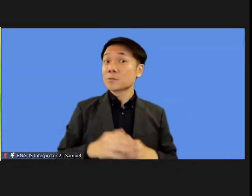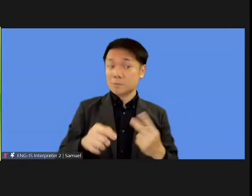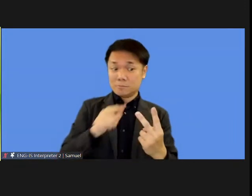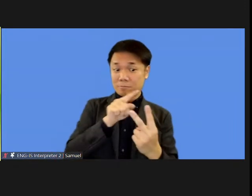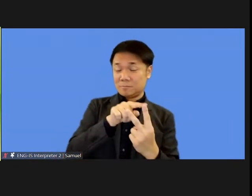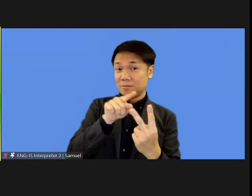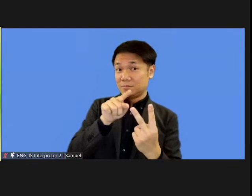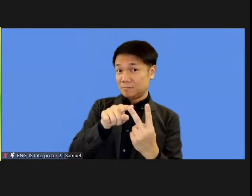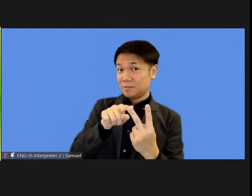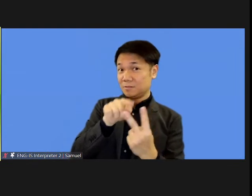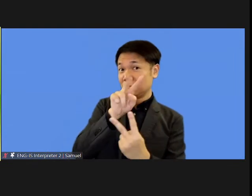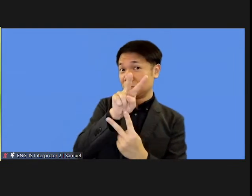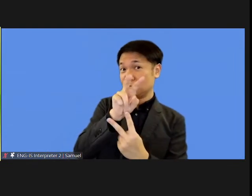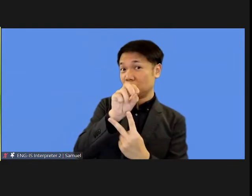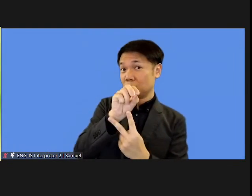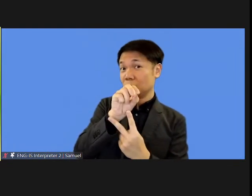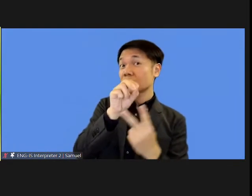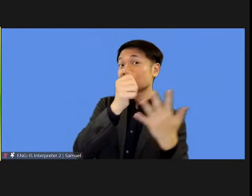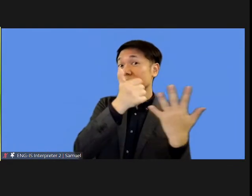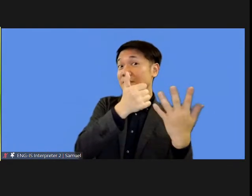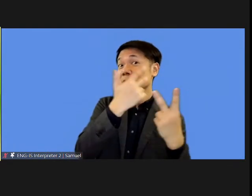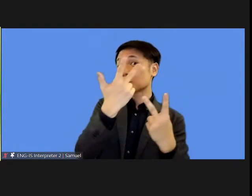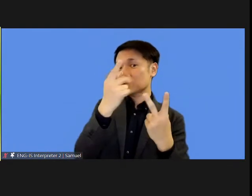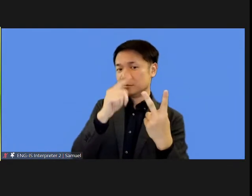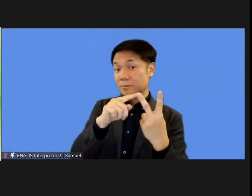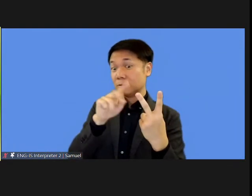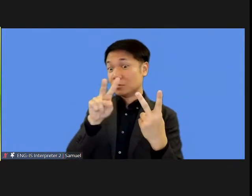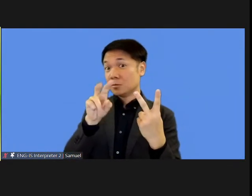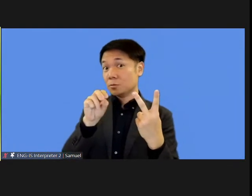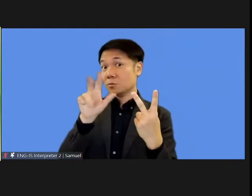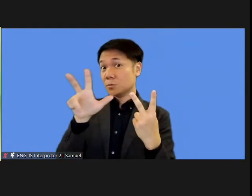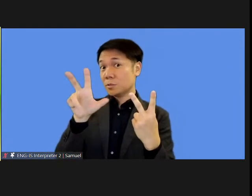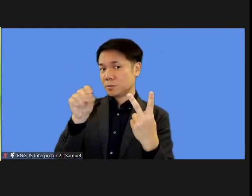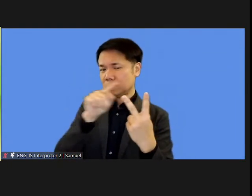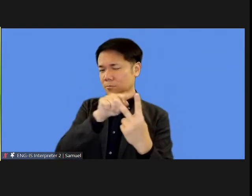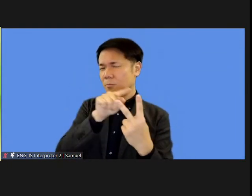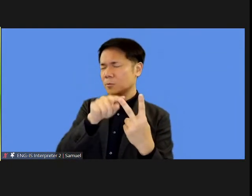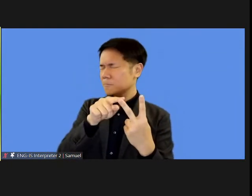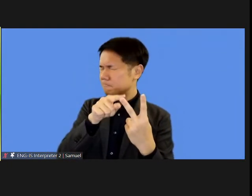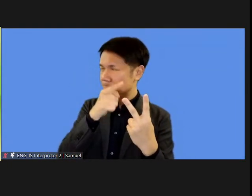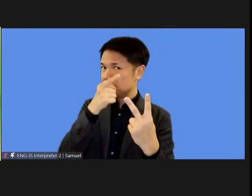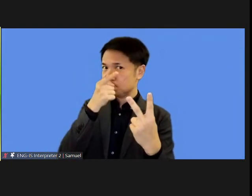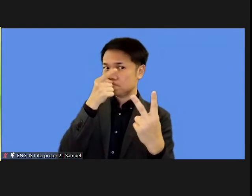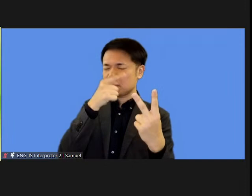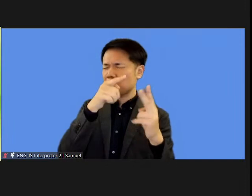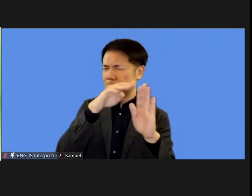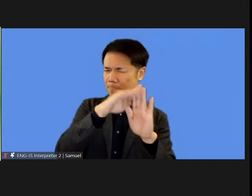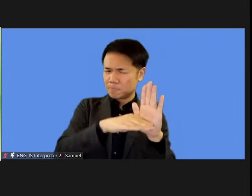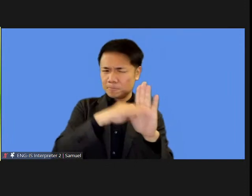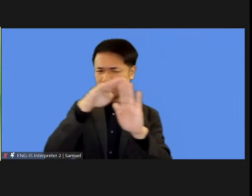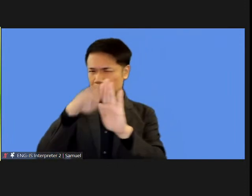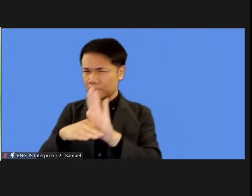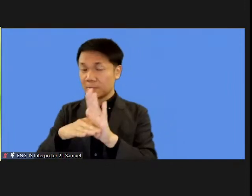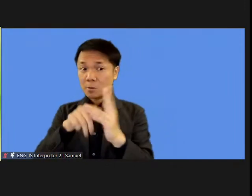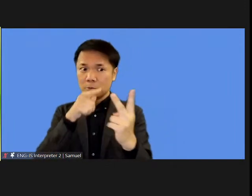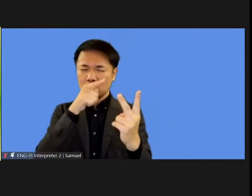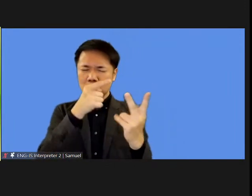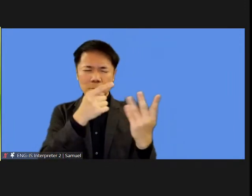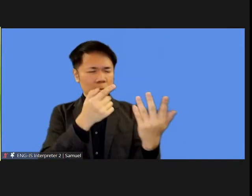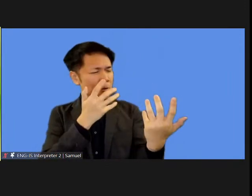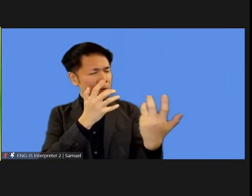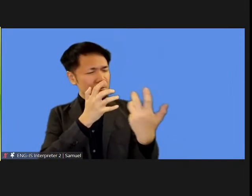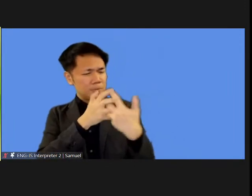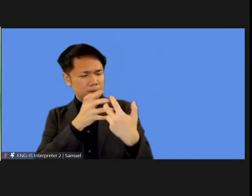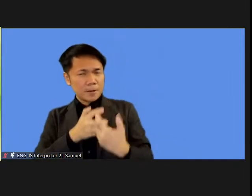world. And local action, more than ever, is needed to be able to regain the